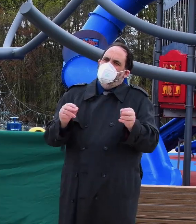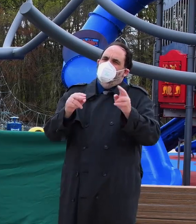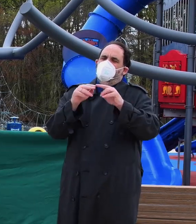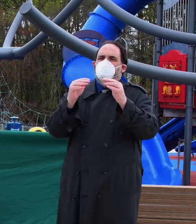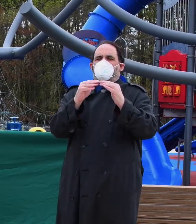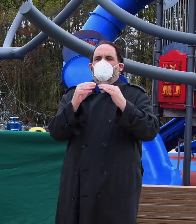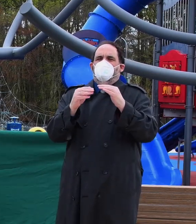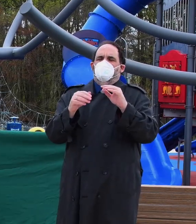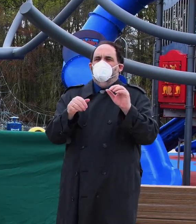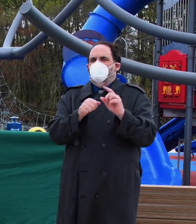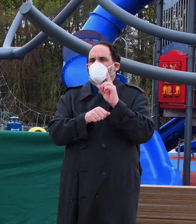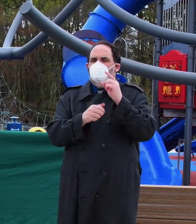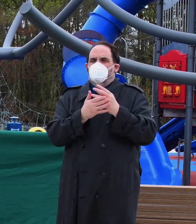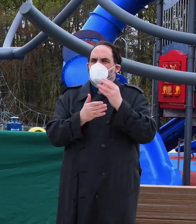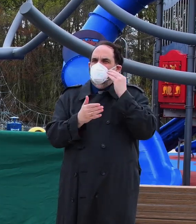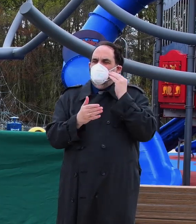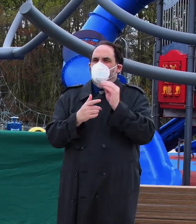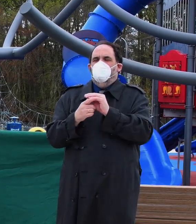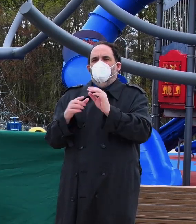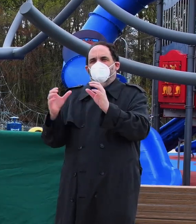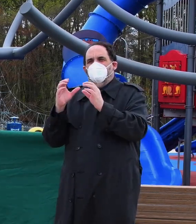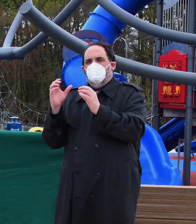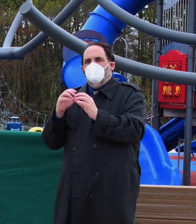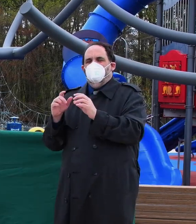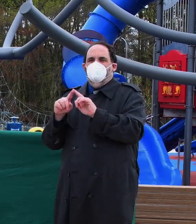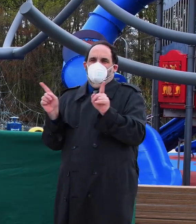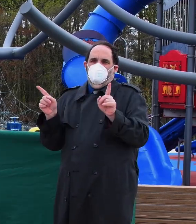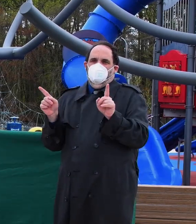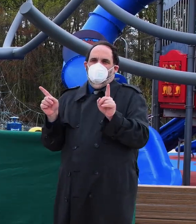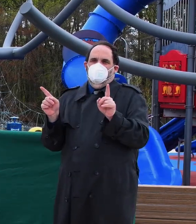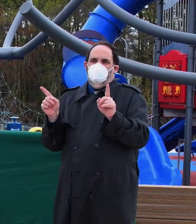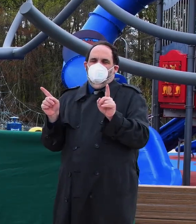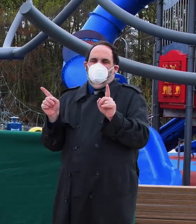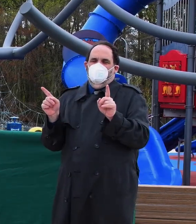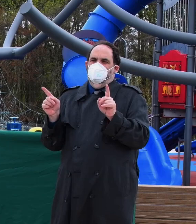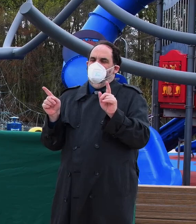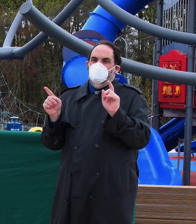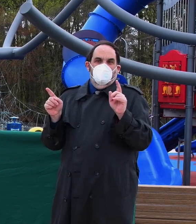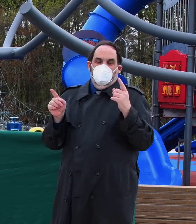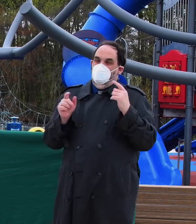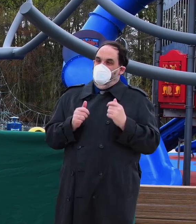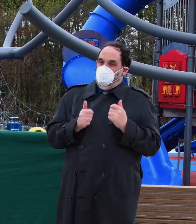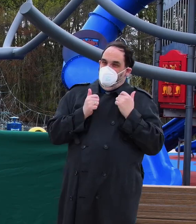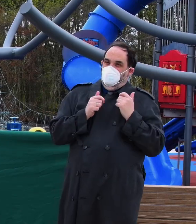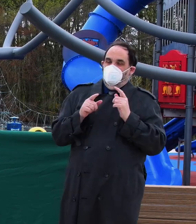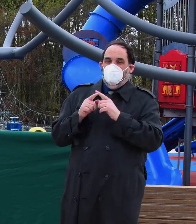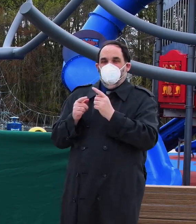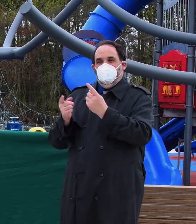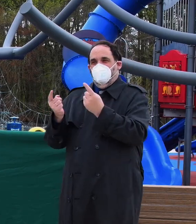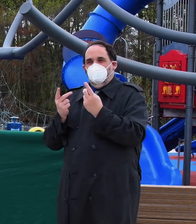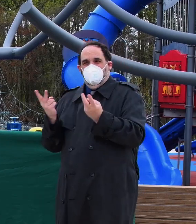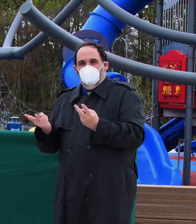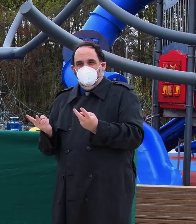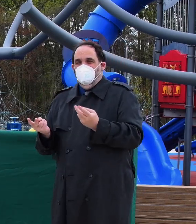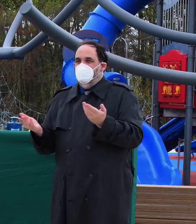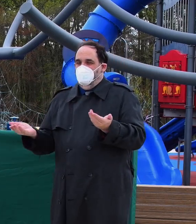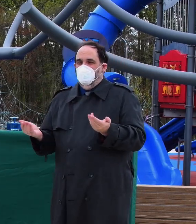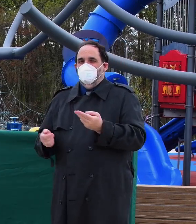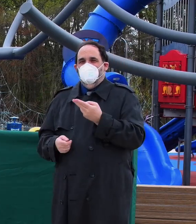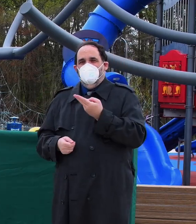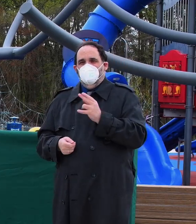all with learning and communication differences who not only live but also visit Howard